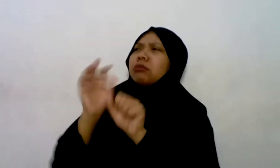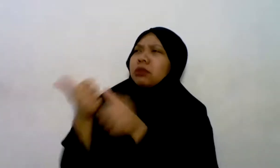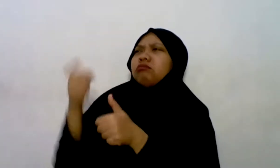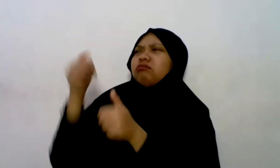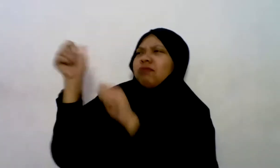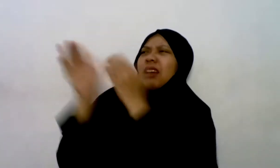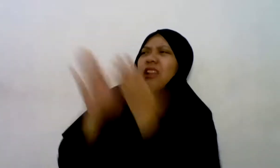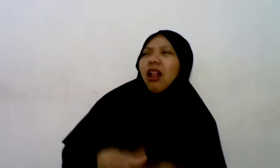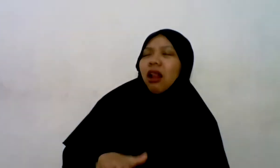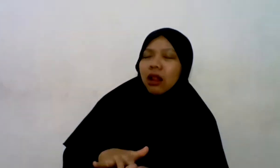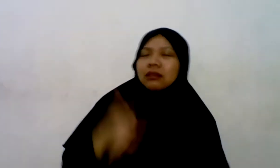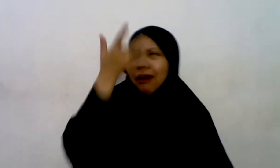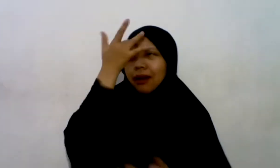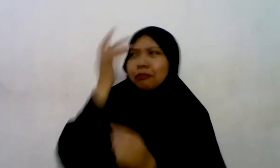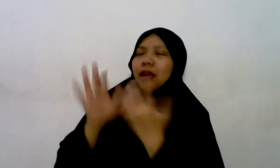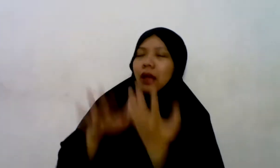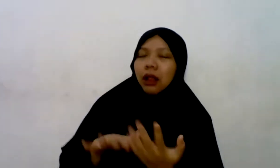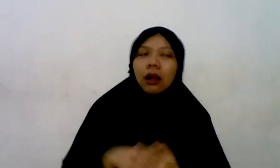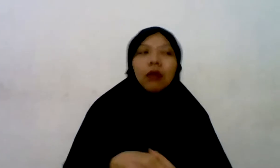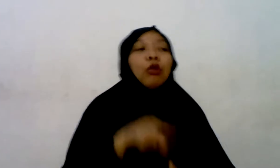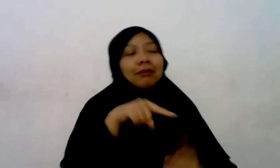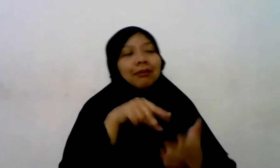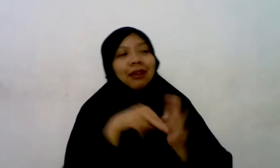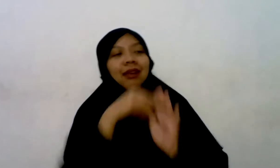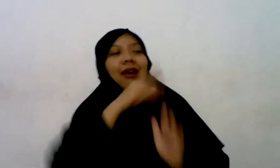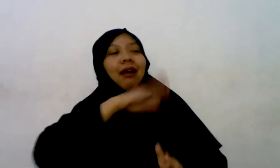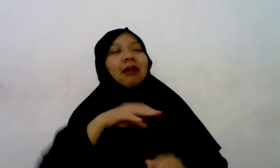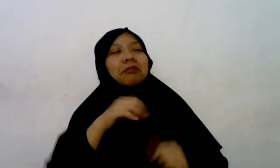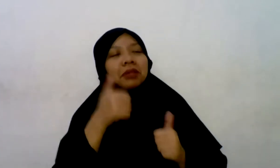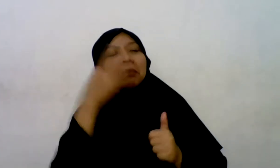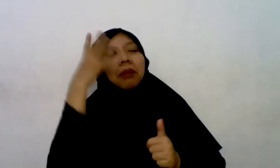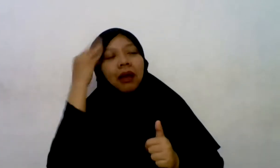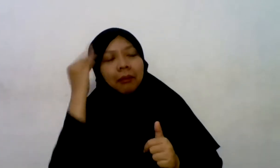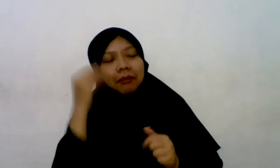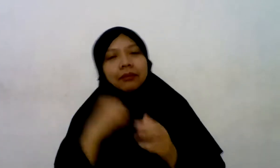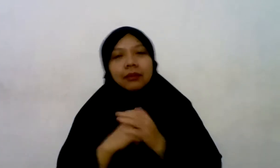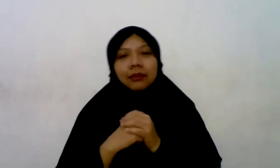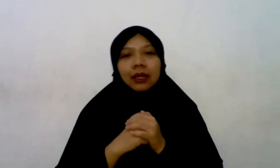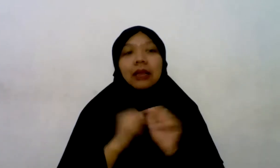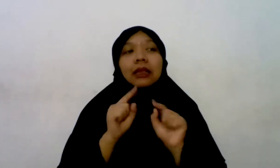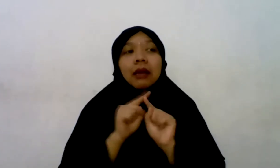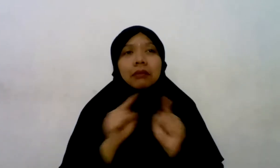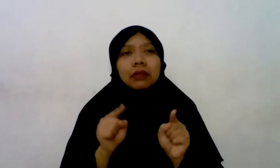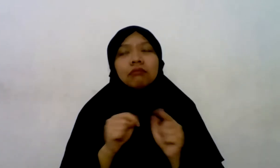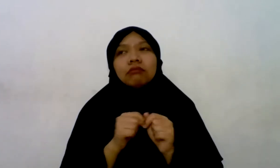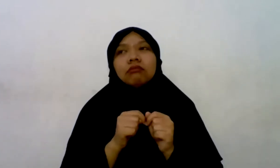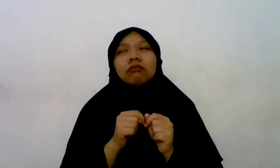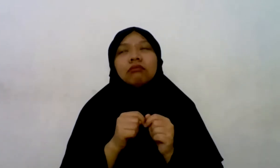that education is slow, so it will take time for their understanding.